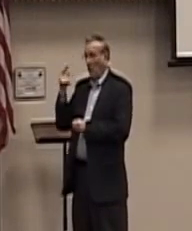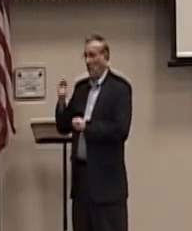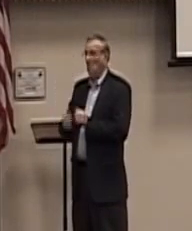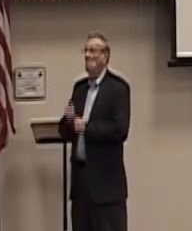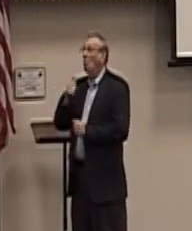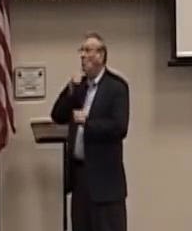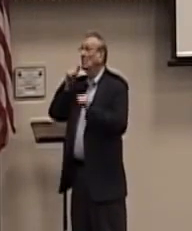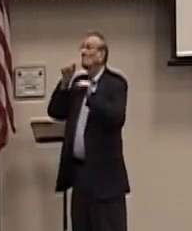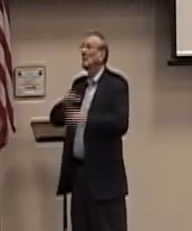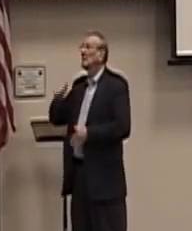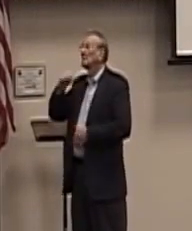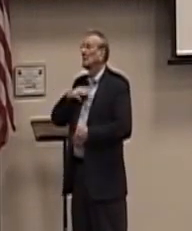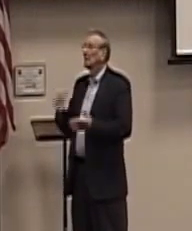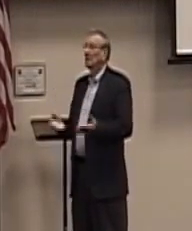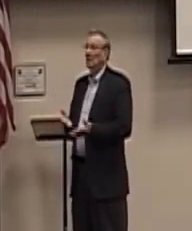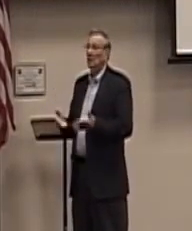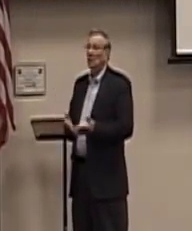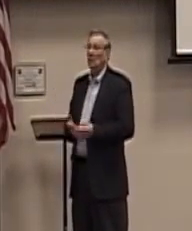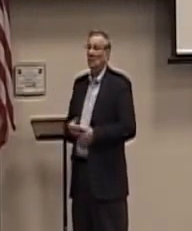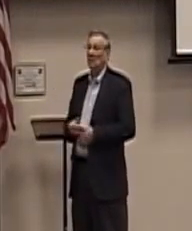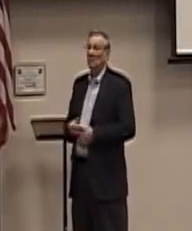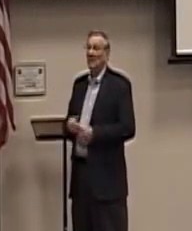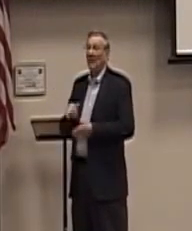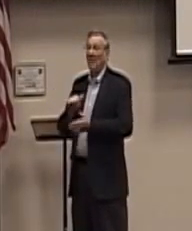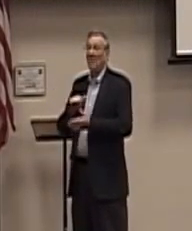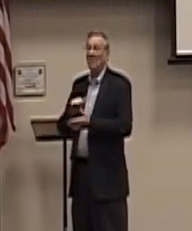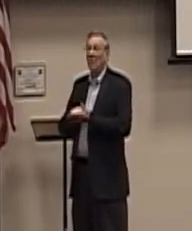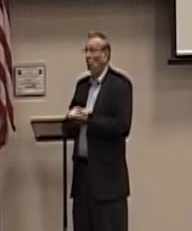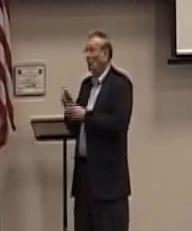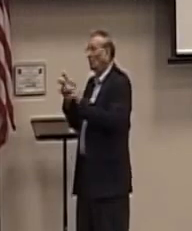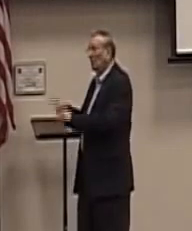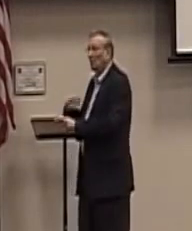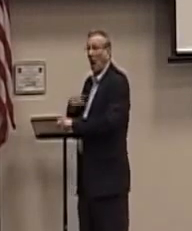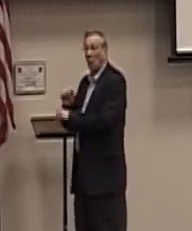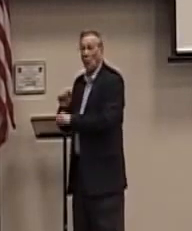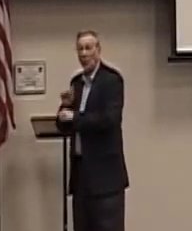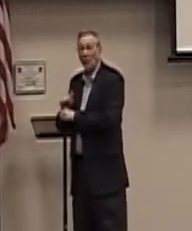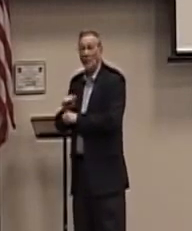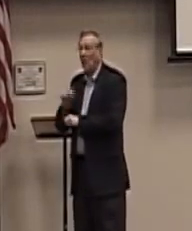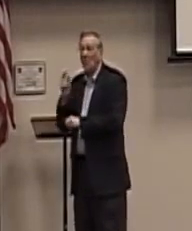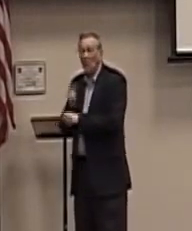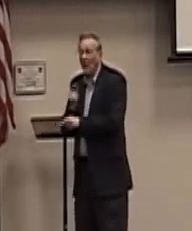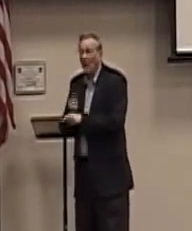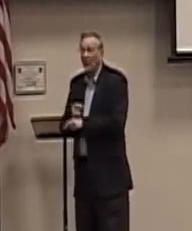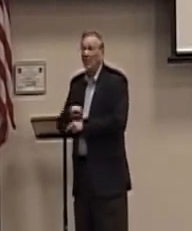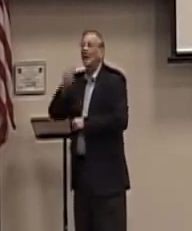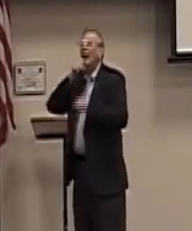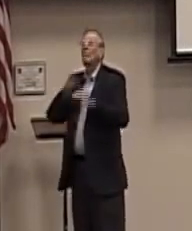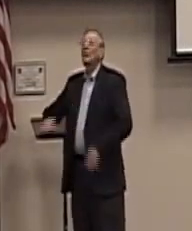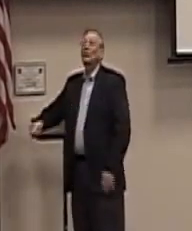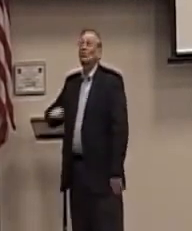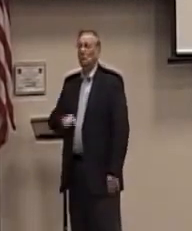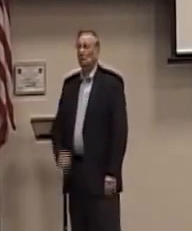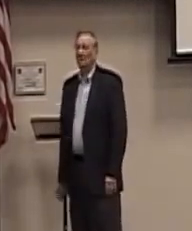blessed men here because that's the kind of folks I get to work with on a regular basis. God bless you.